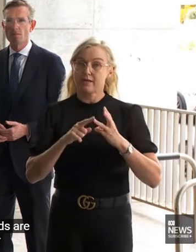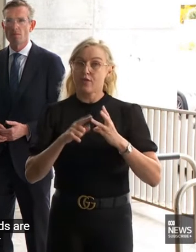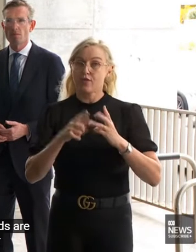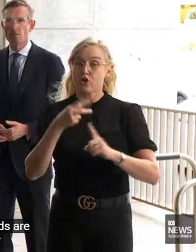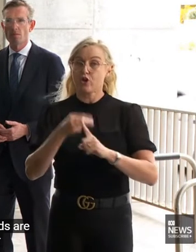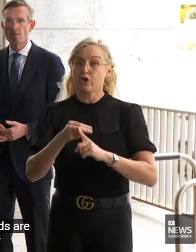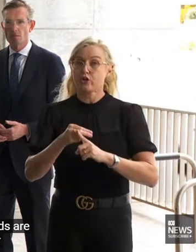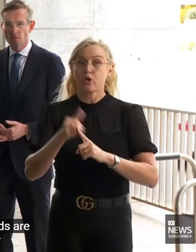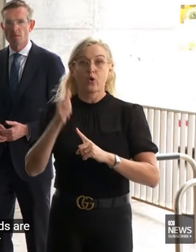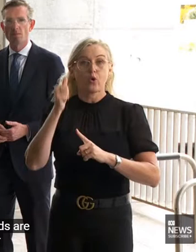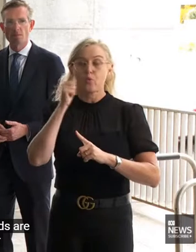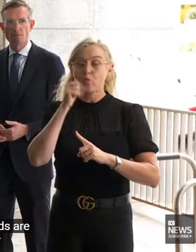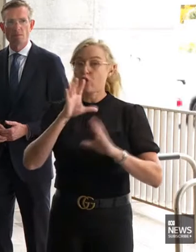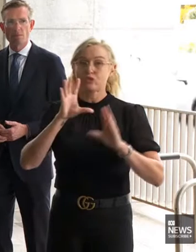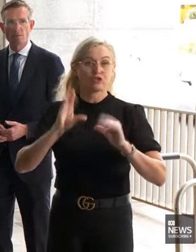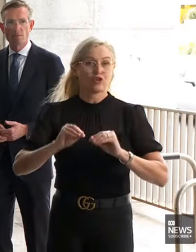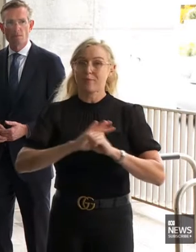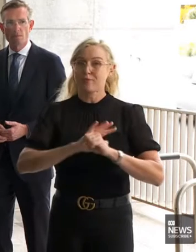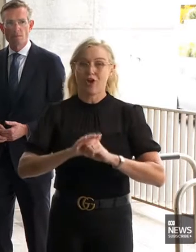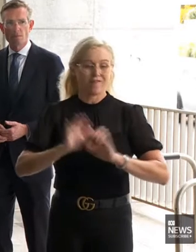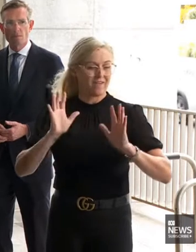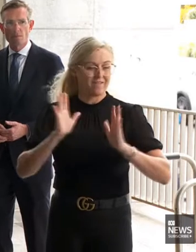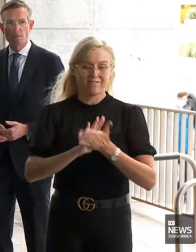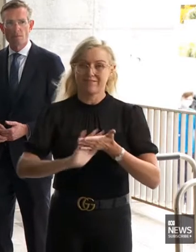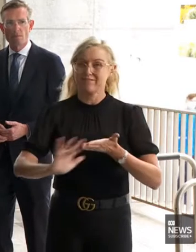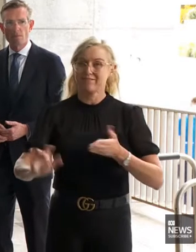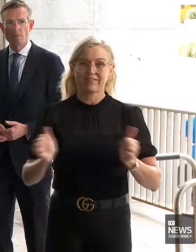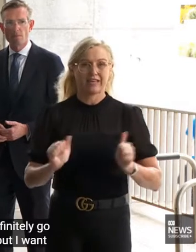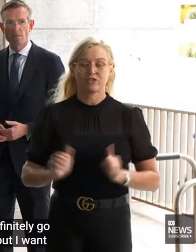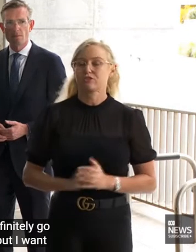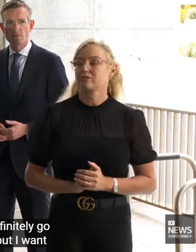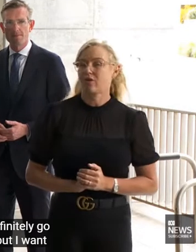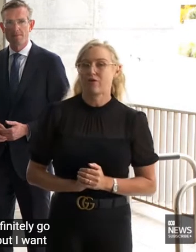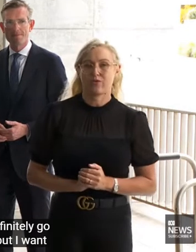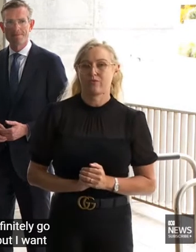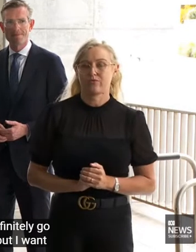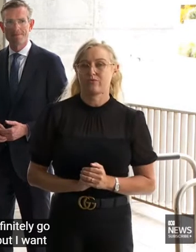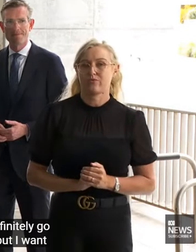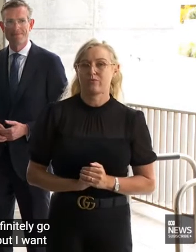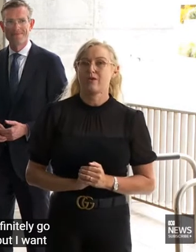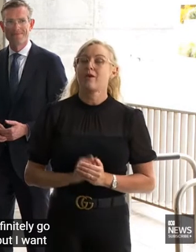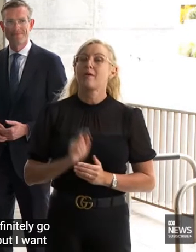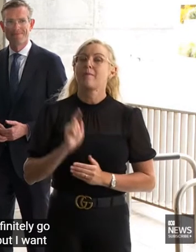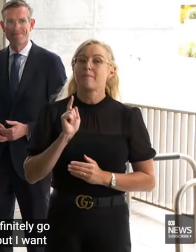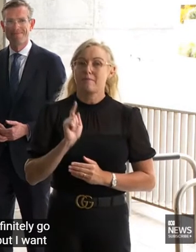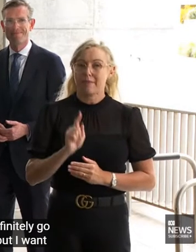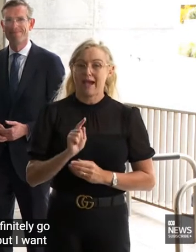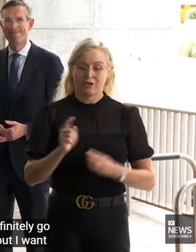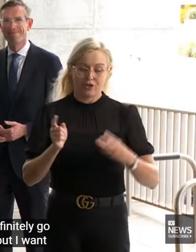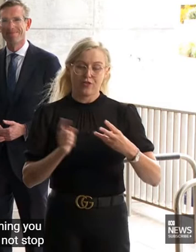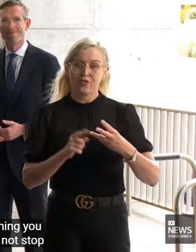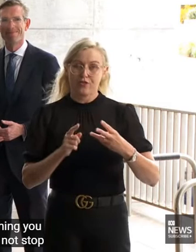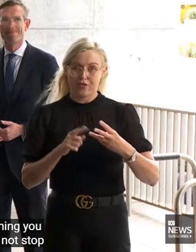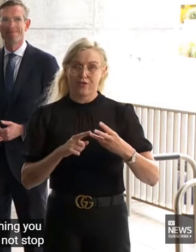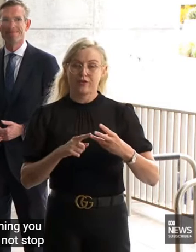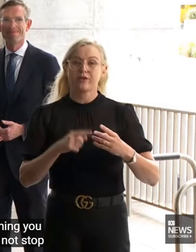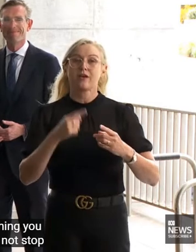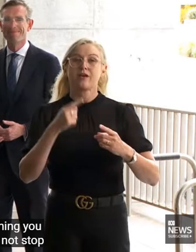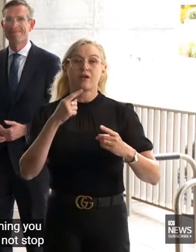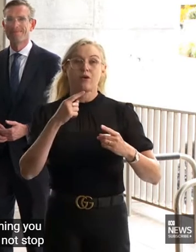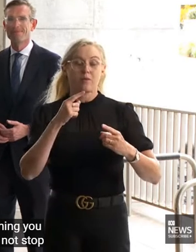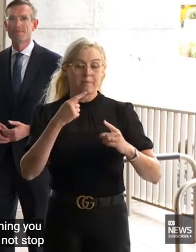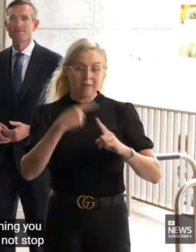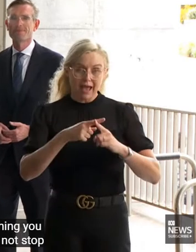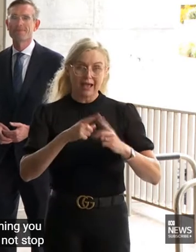stop the pandemic. What will stop us being admitted to hospital is the boosters plus the